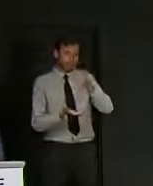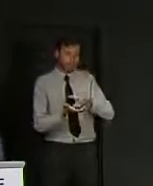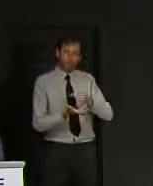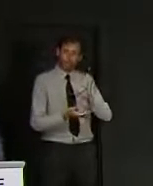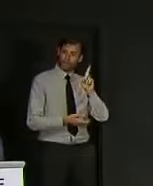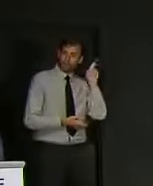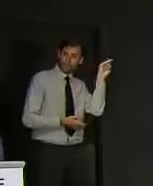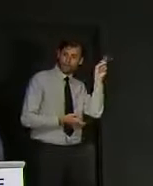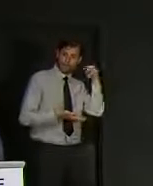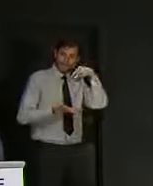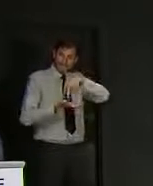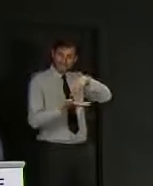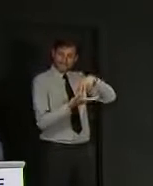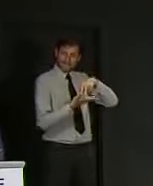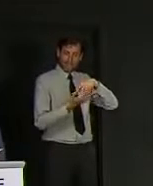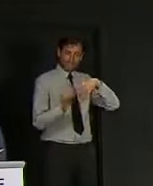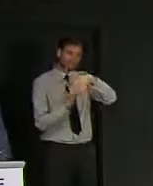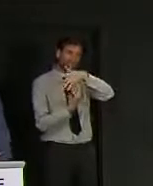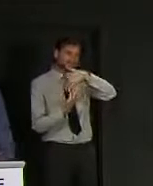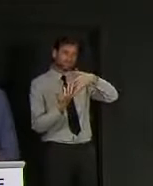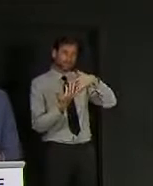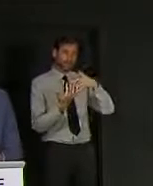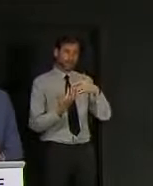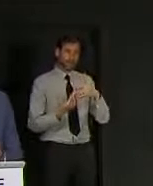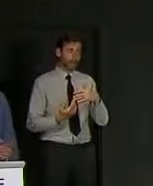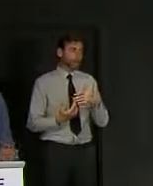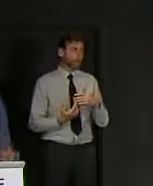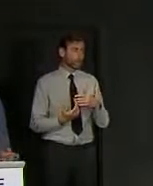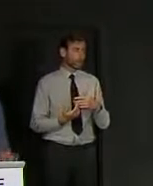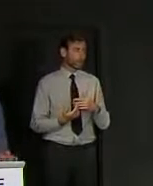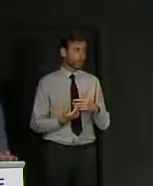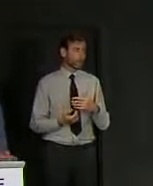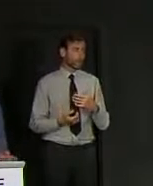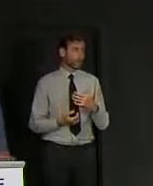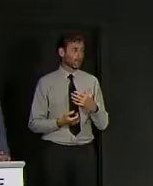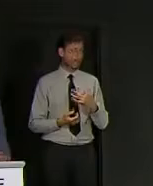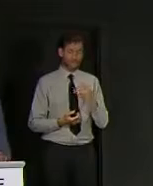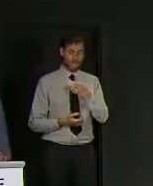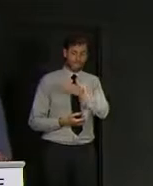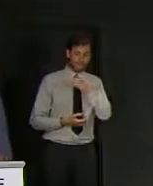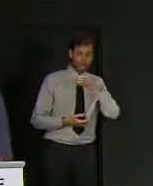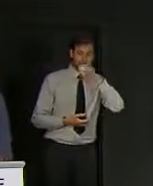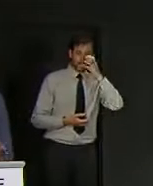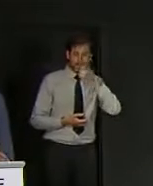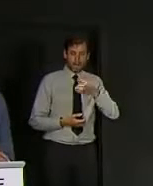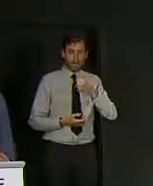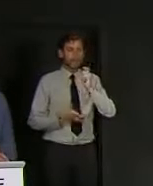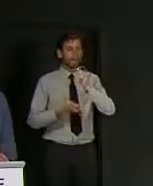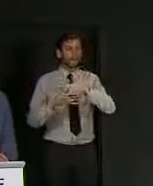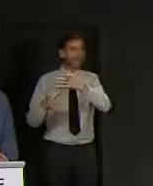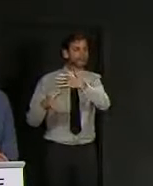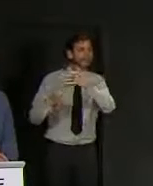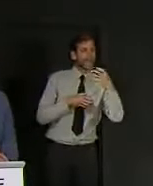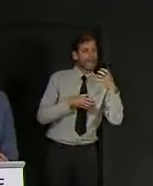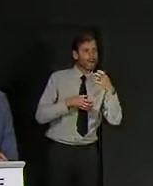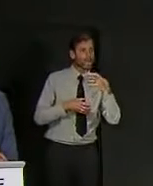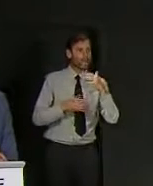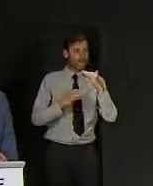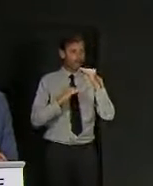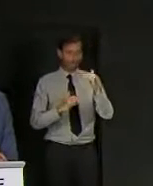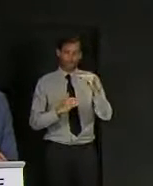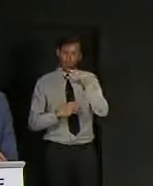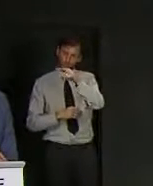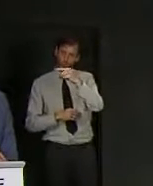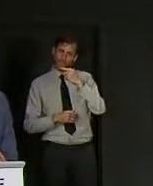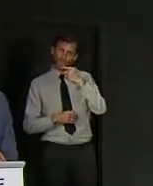areas owned by those pubs with their kind of takeaway pints or drinks that they've got. What's your response and what would you say